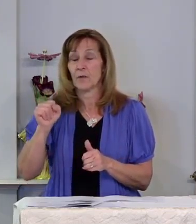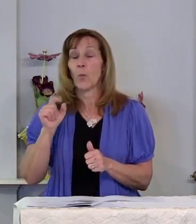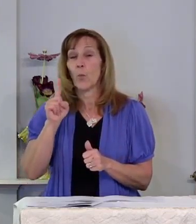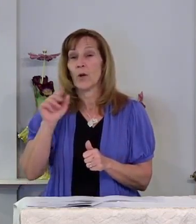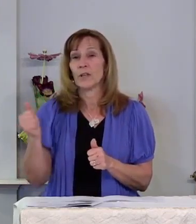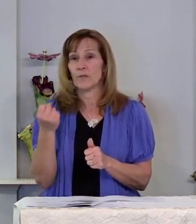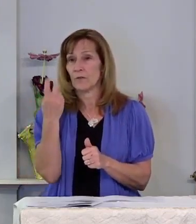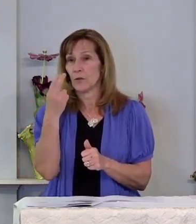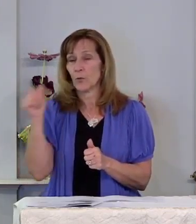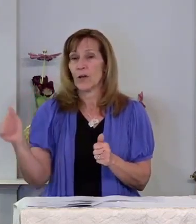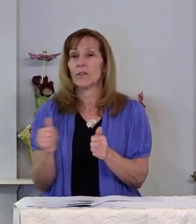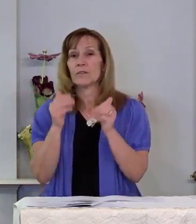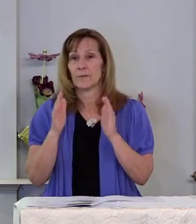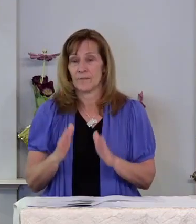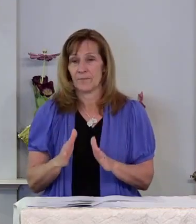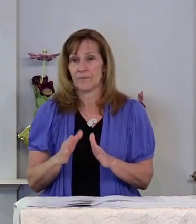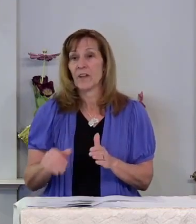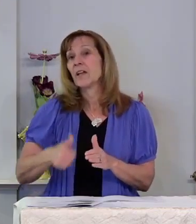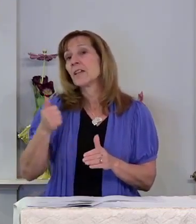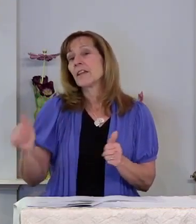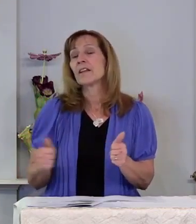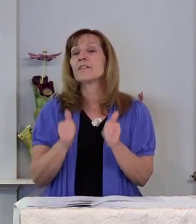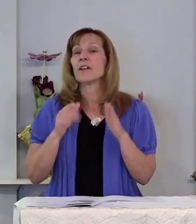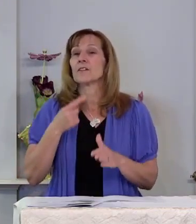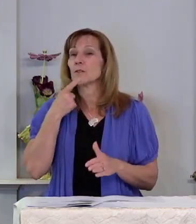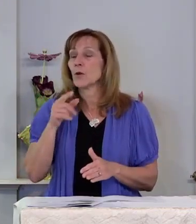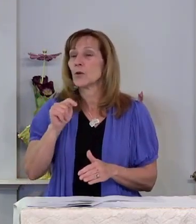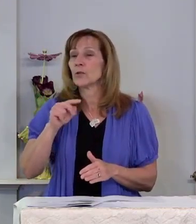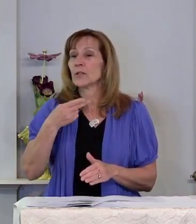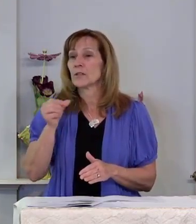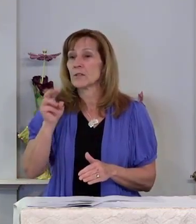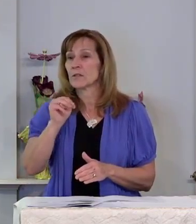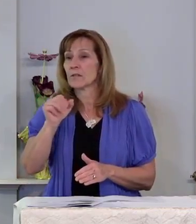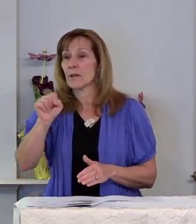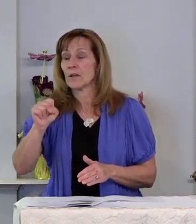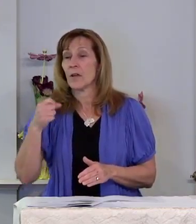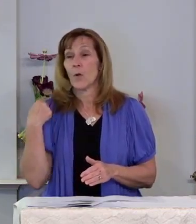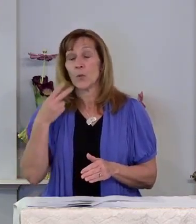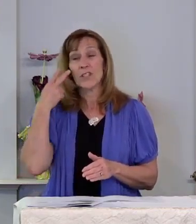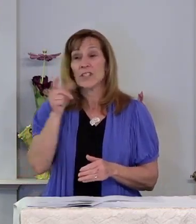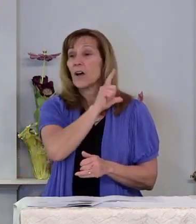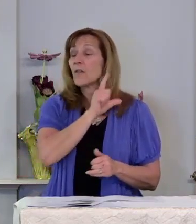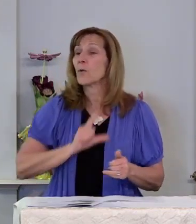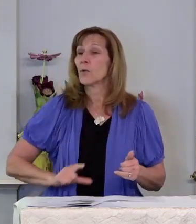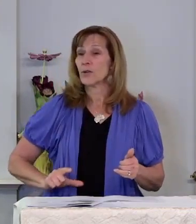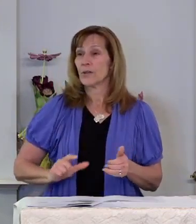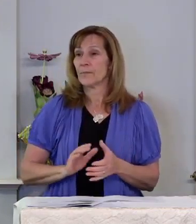12. The other followers told Thomas, "We saw the Lord."